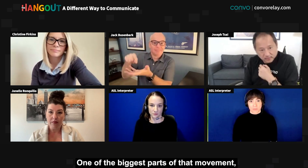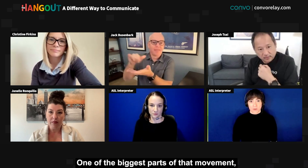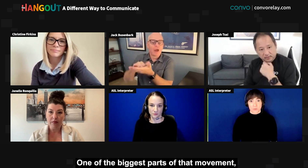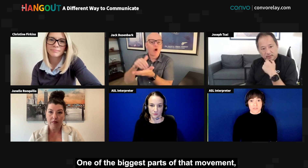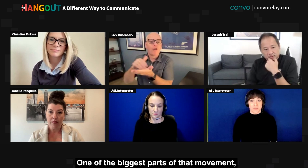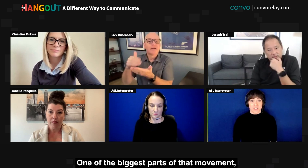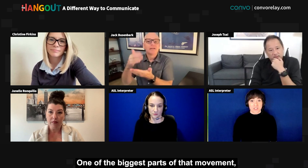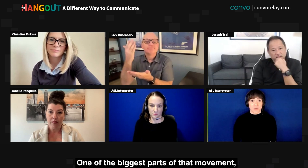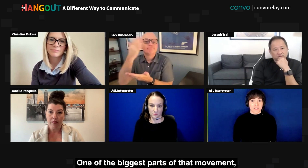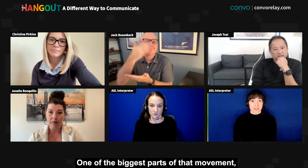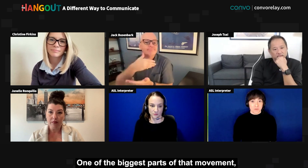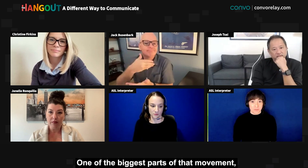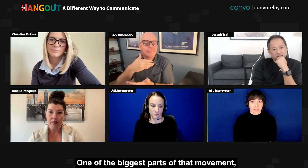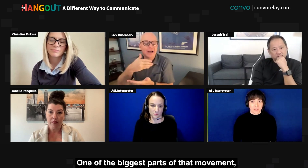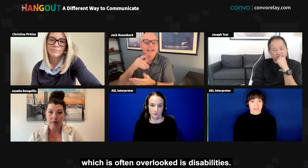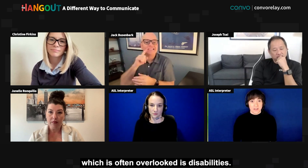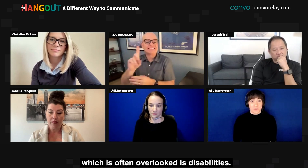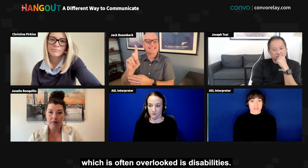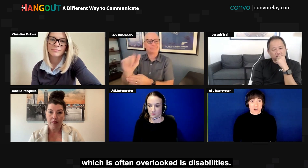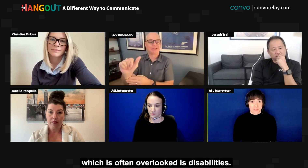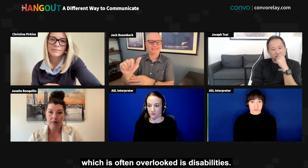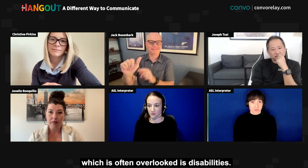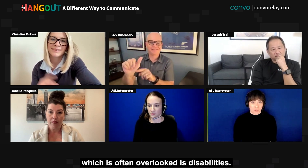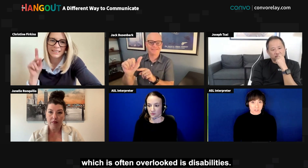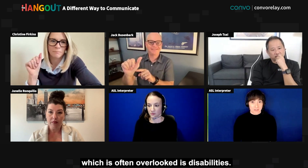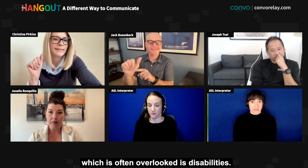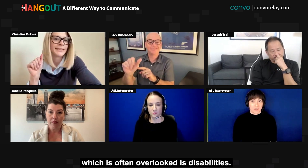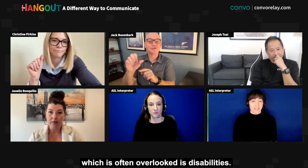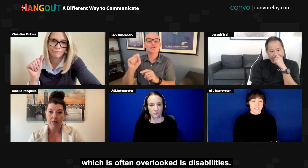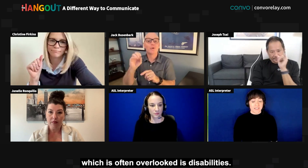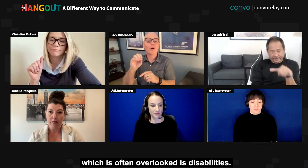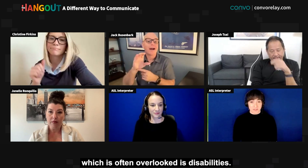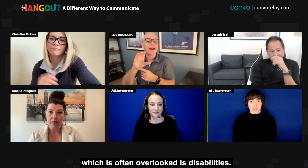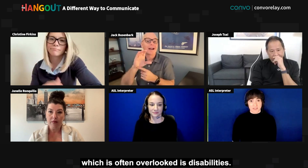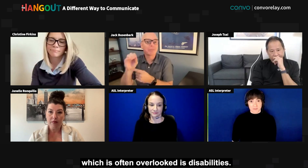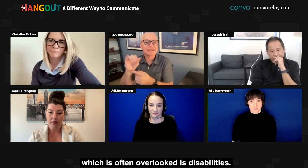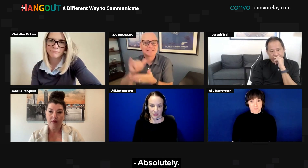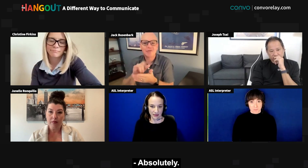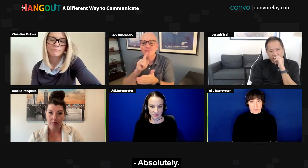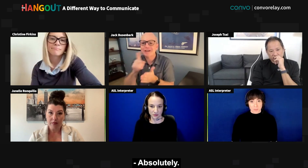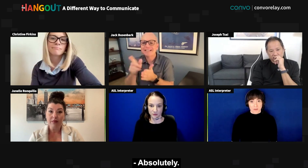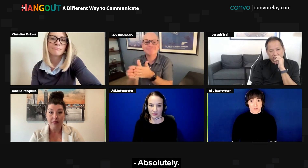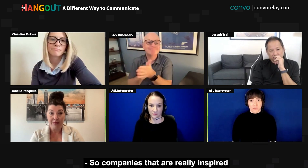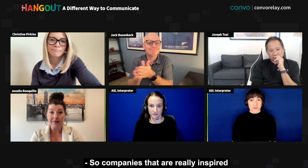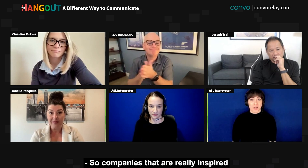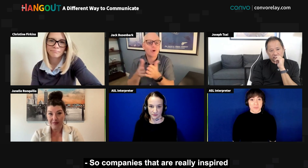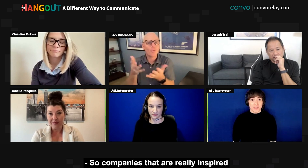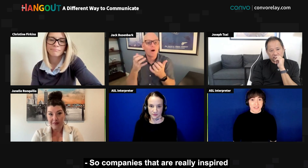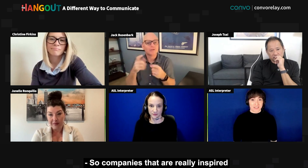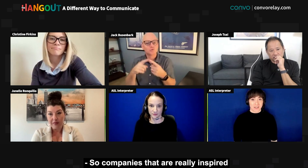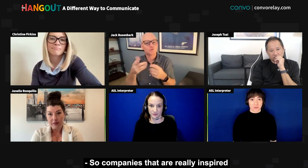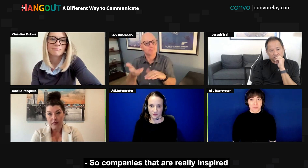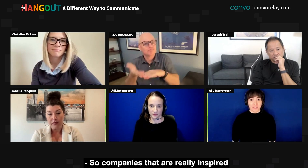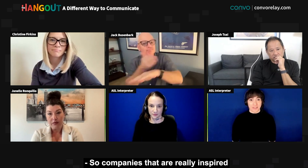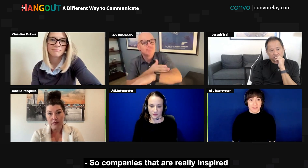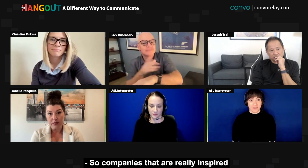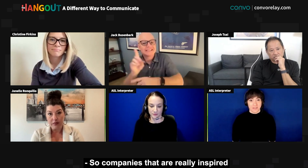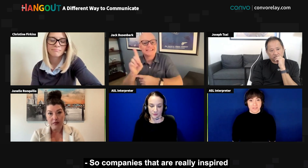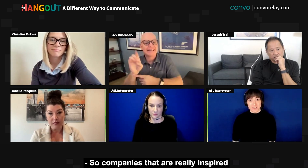One of the biggest parts of that movement, which is often overlooked, is disabilities. Absolutely. So companies that are really